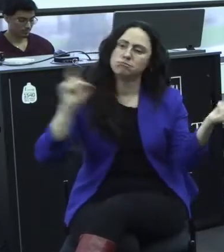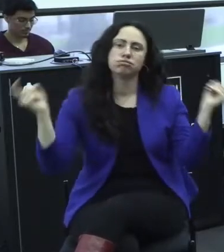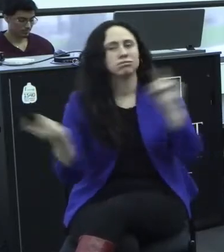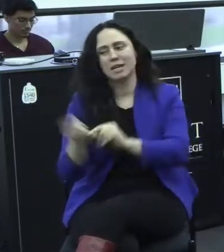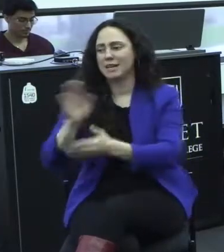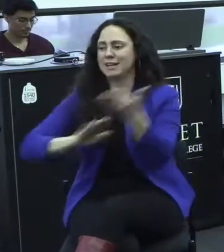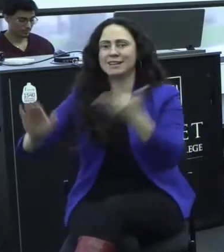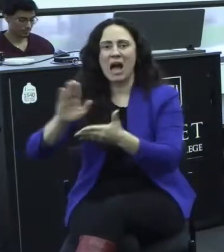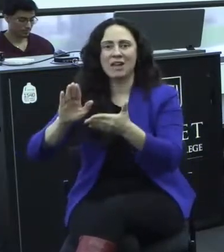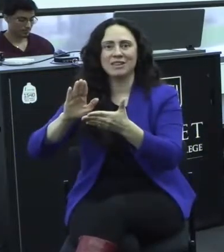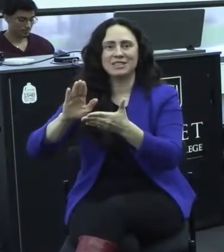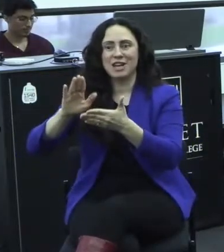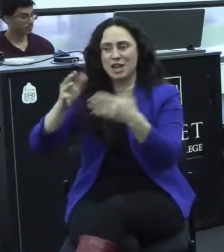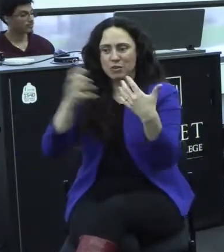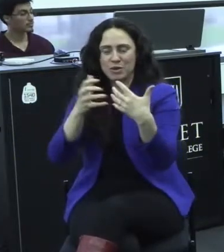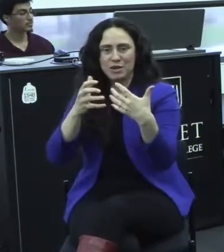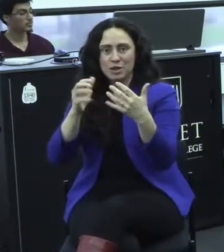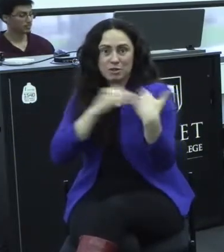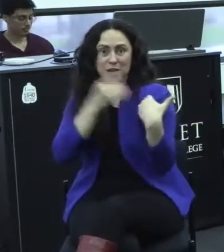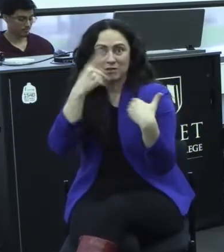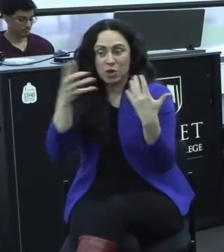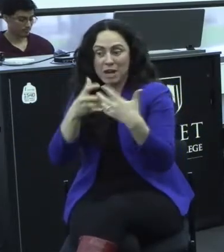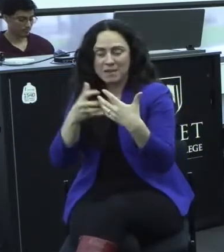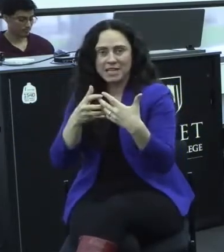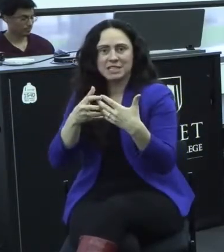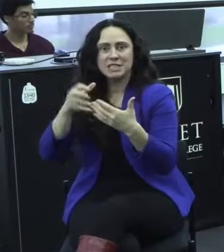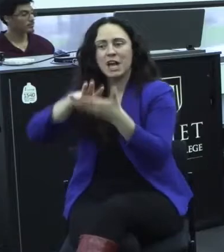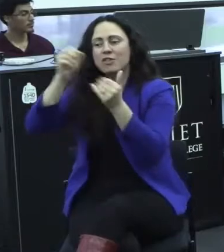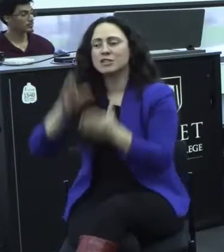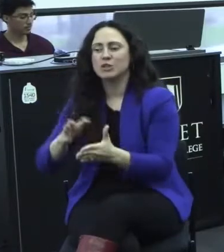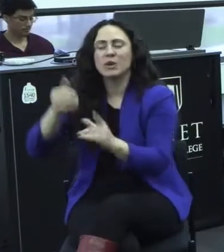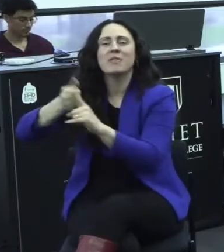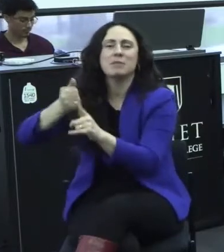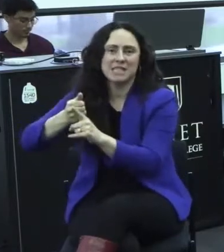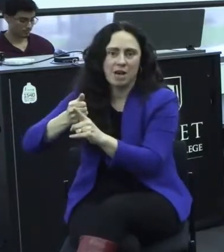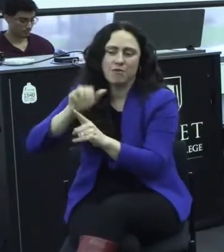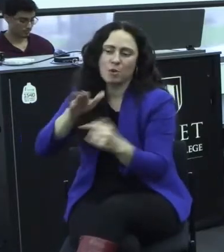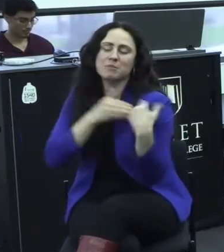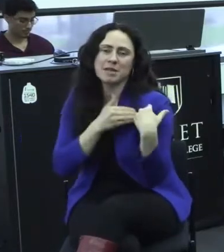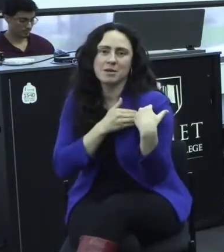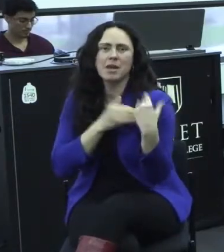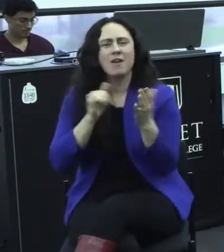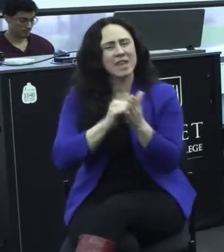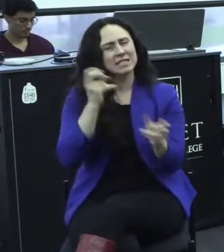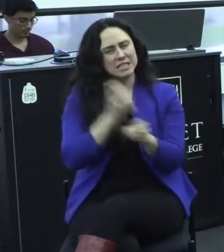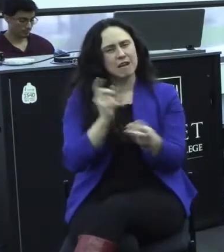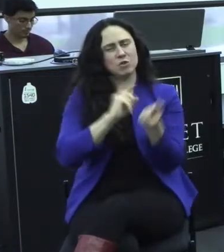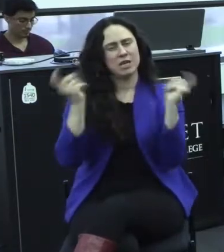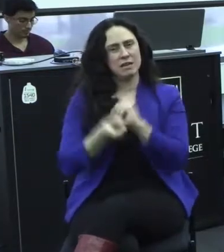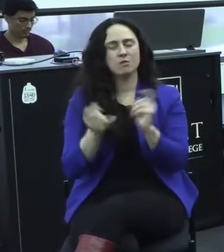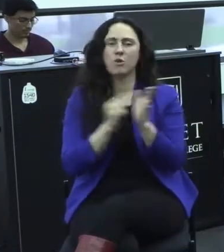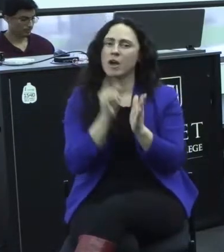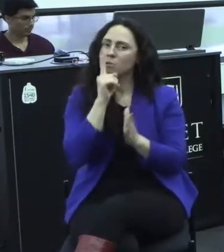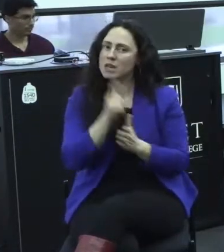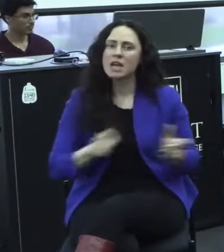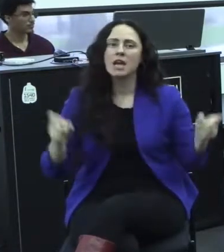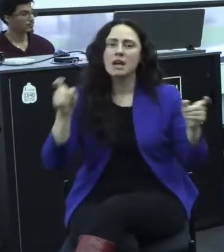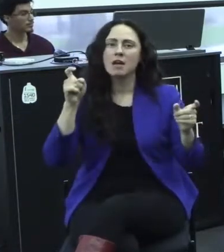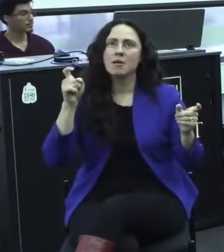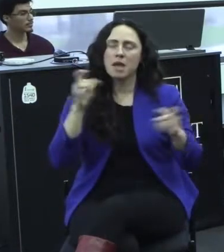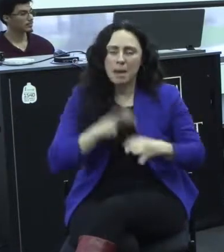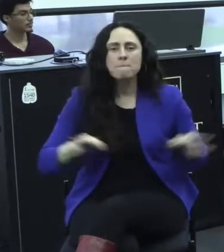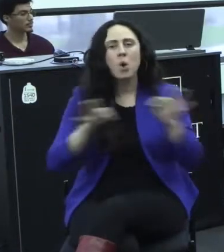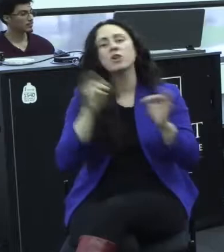and that could be overwhelming. It can be really difficult transition. And so I think that's important to recognize as we start to talk